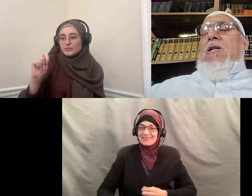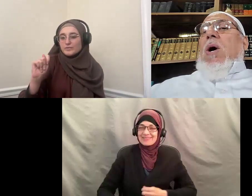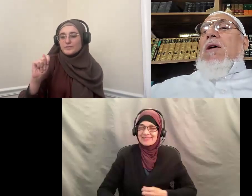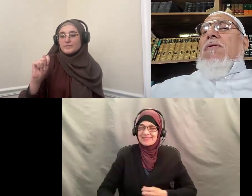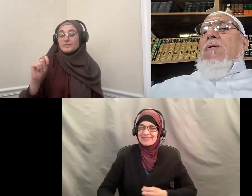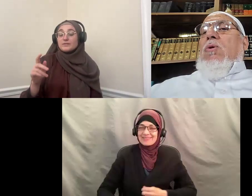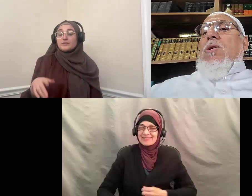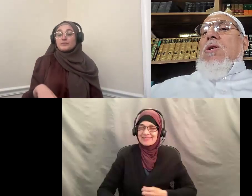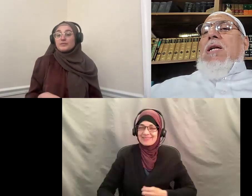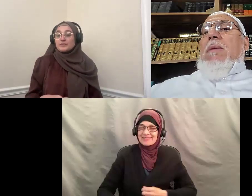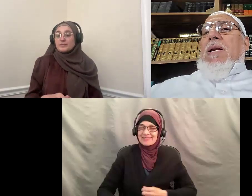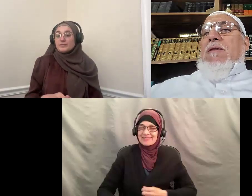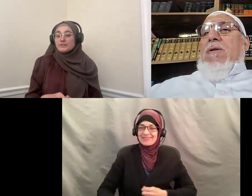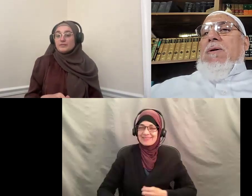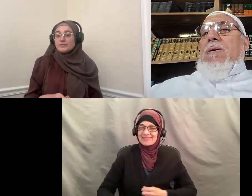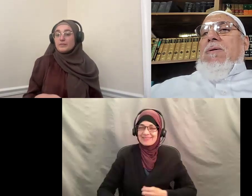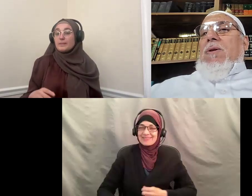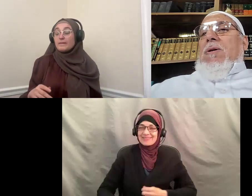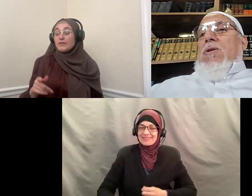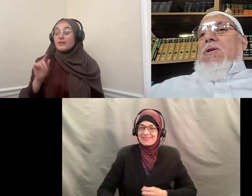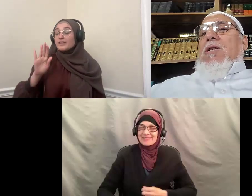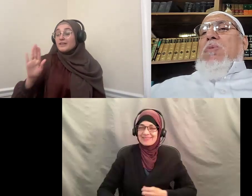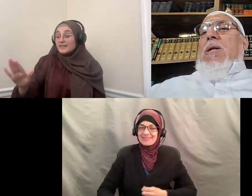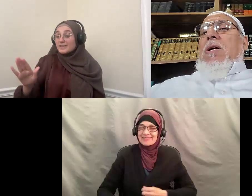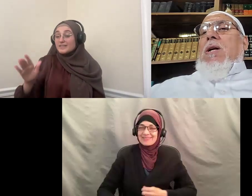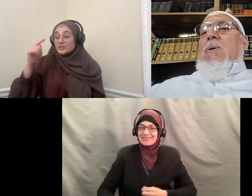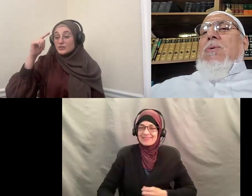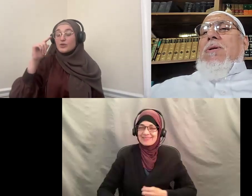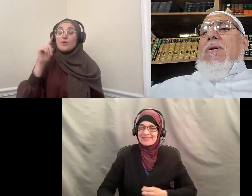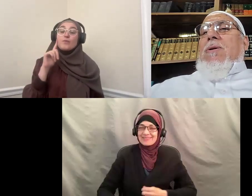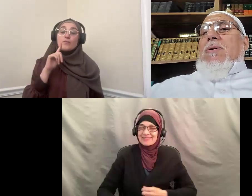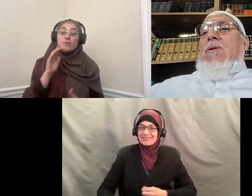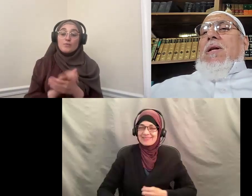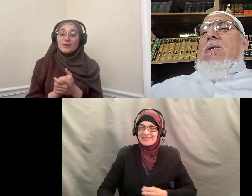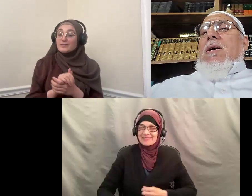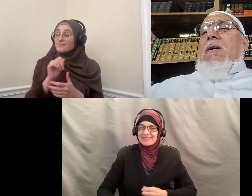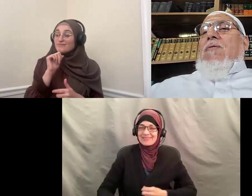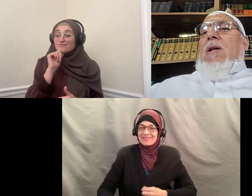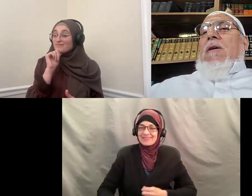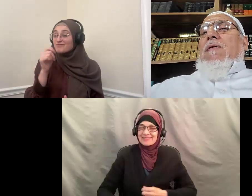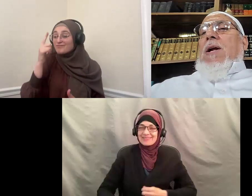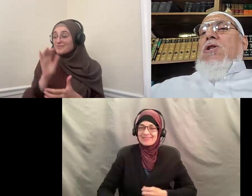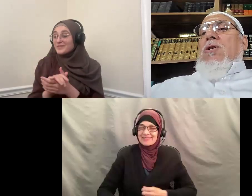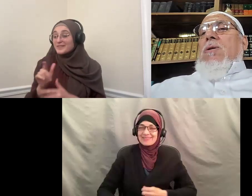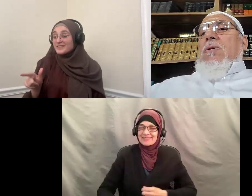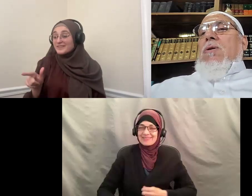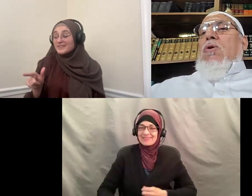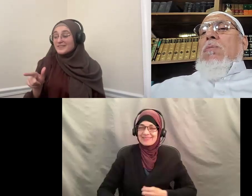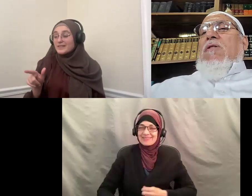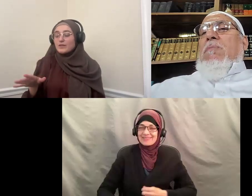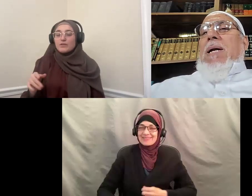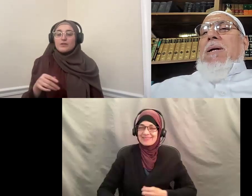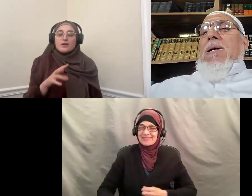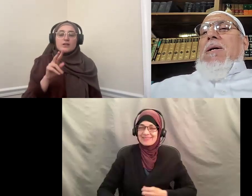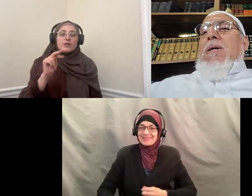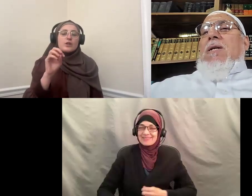And his wife, who was not a believer, she spread the news that a fresh group